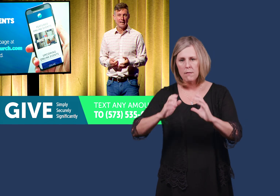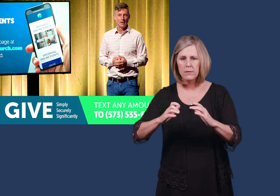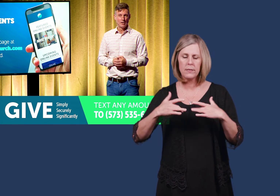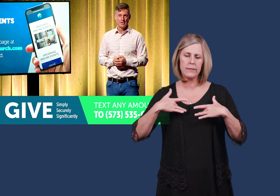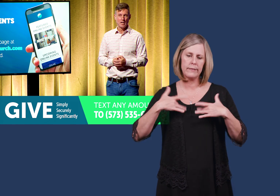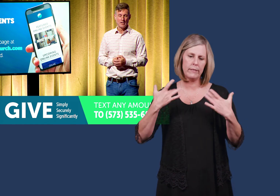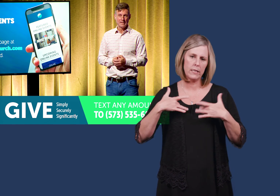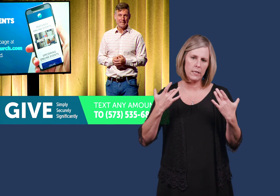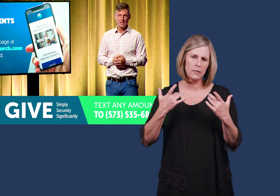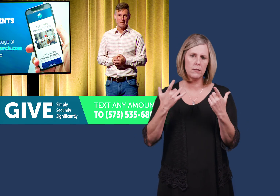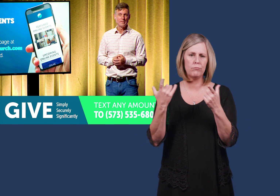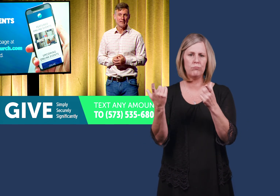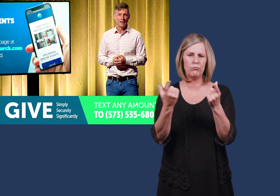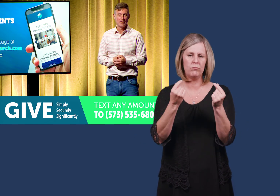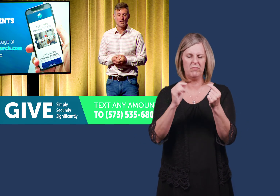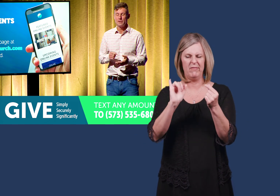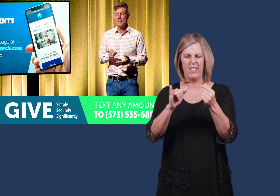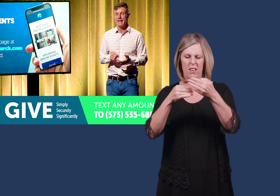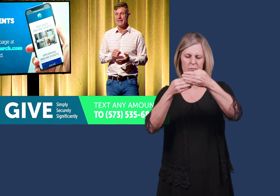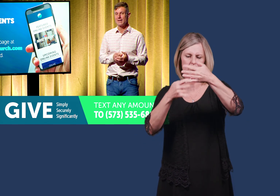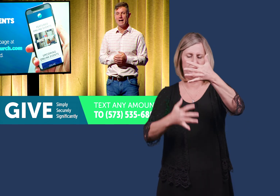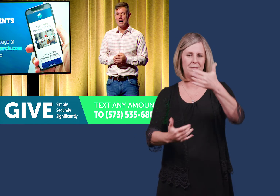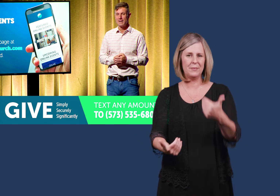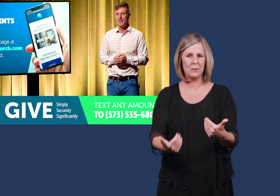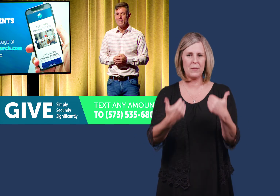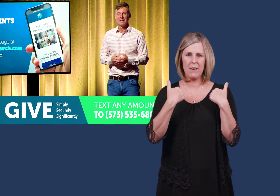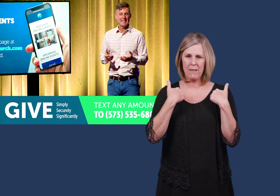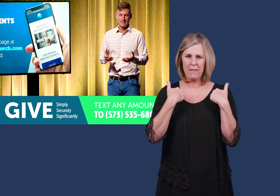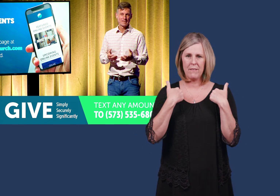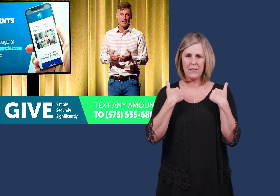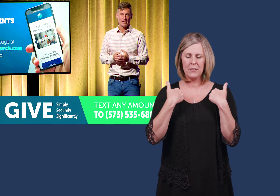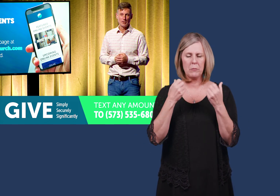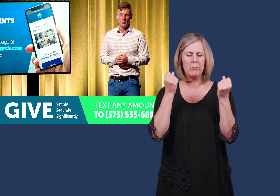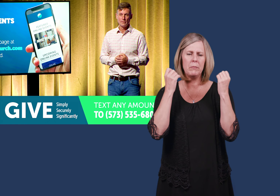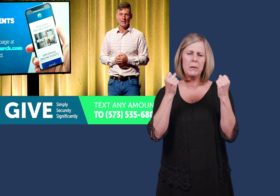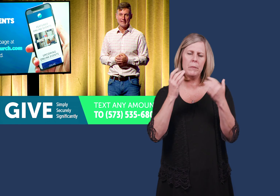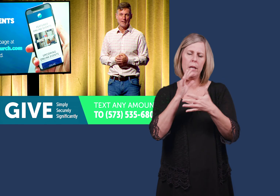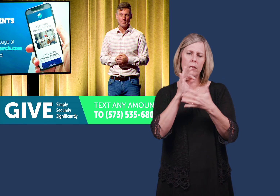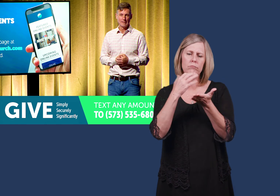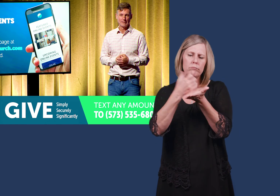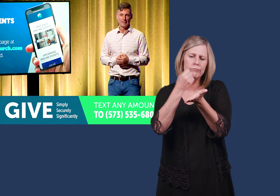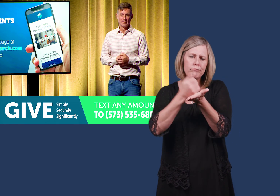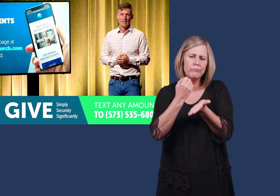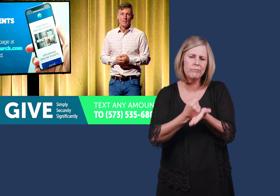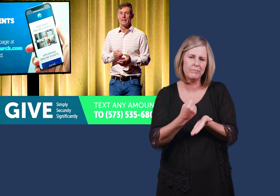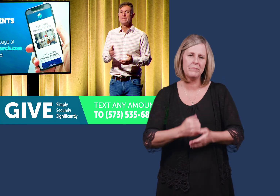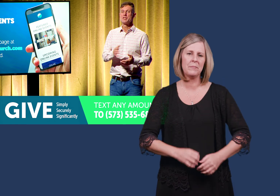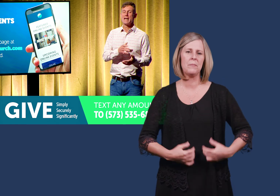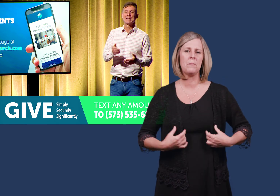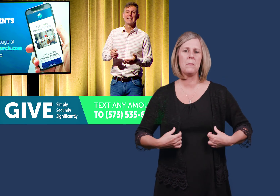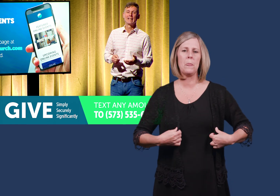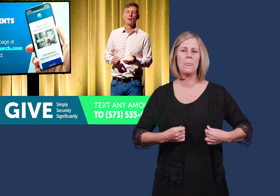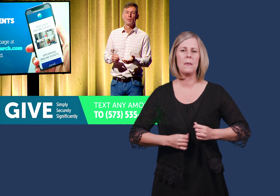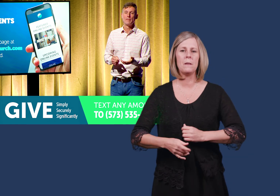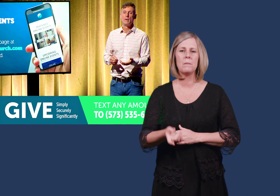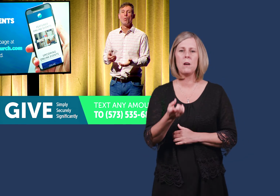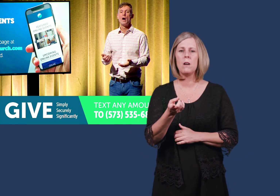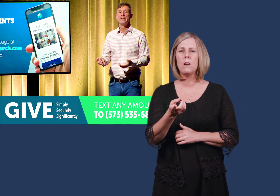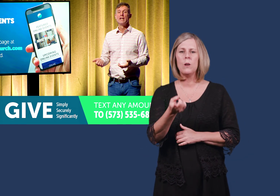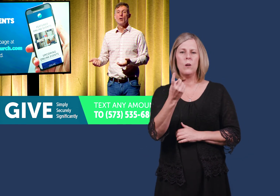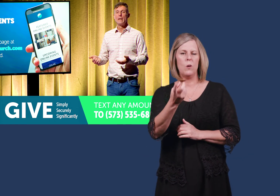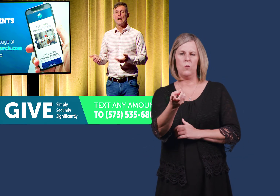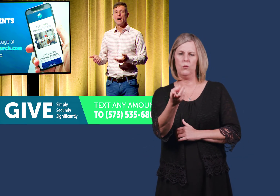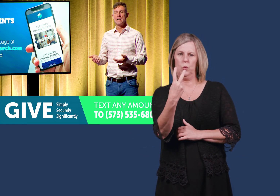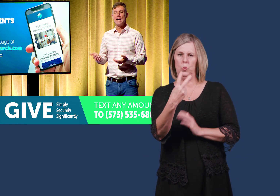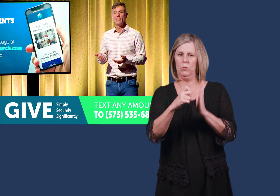worship night on each evening at 8 o'clock. Lots of stuff that you can find out about there. But let me just highlight a couple of them.